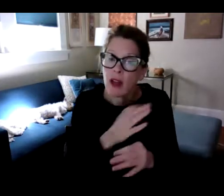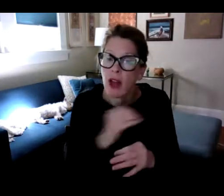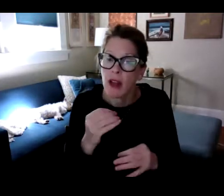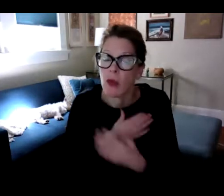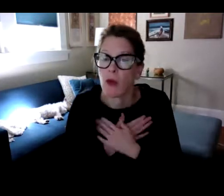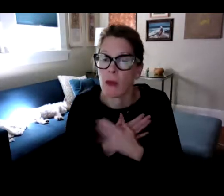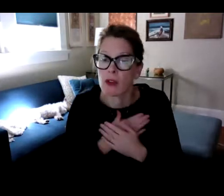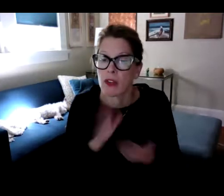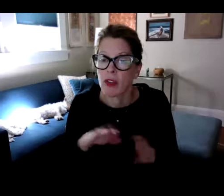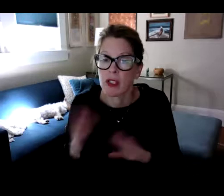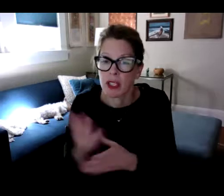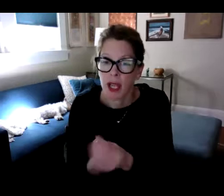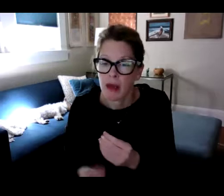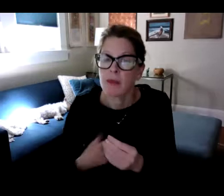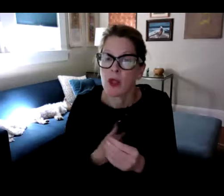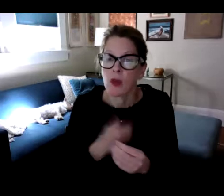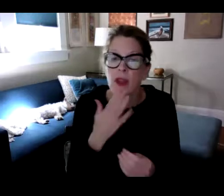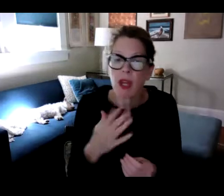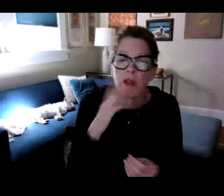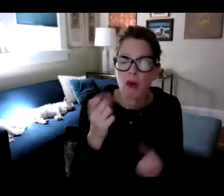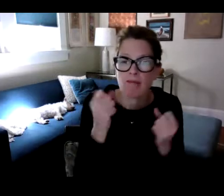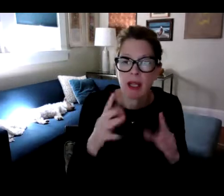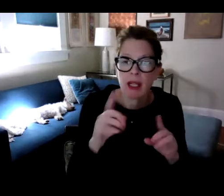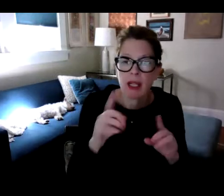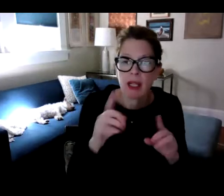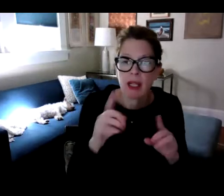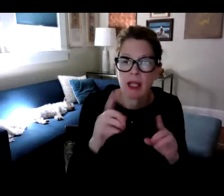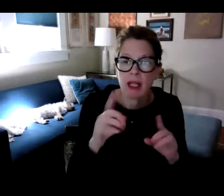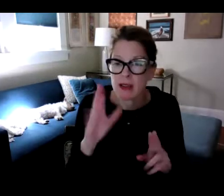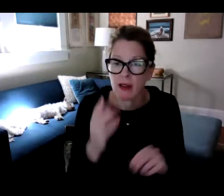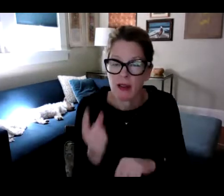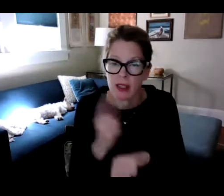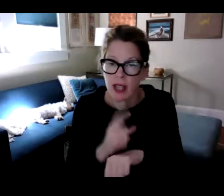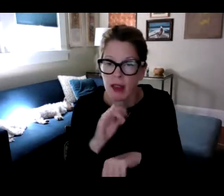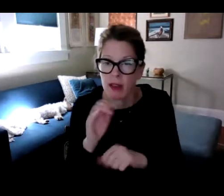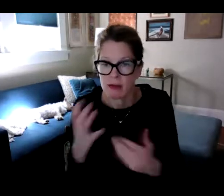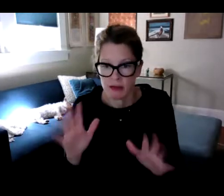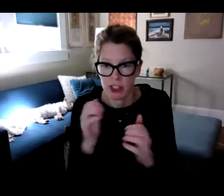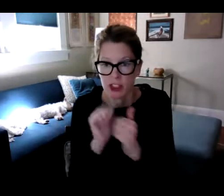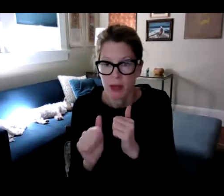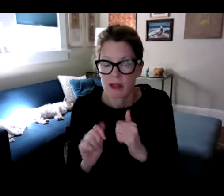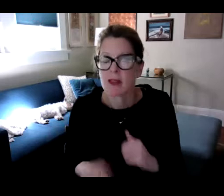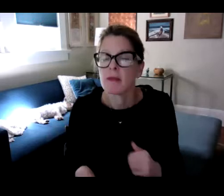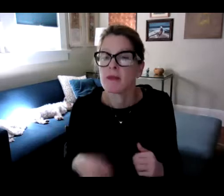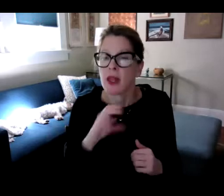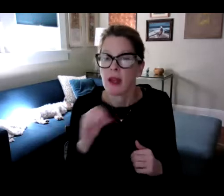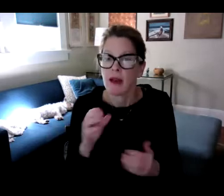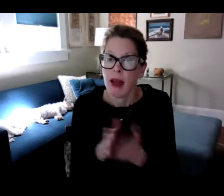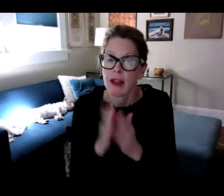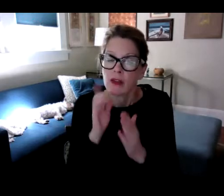dead, we thank you for the blessings of the day that is past, and humbly ask for your protection through the coming